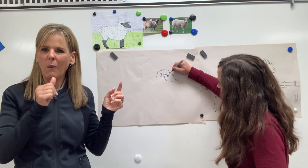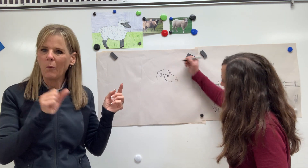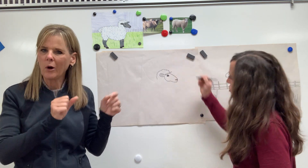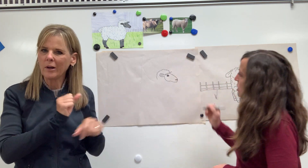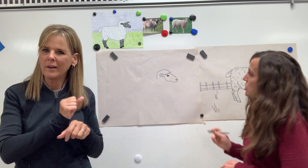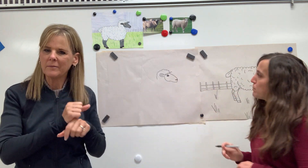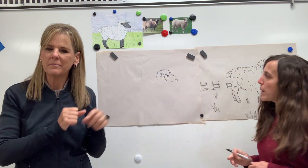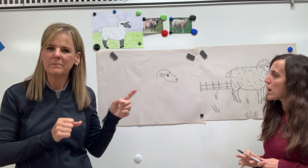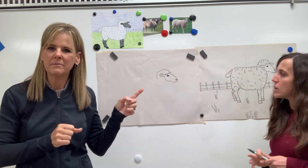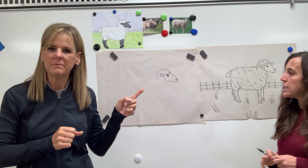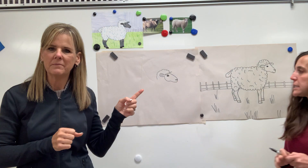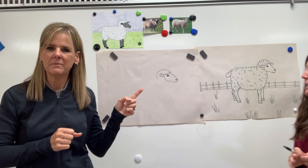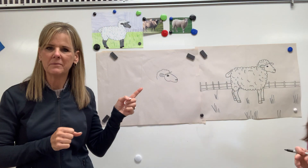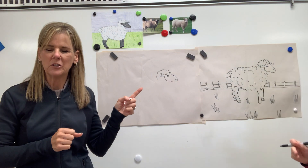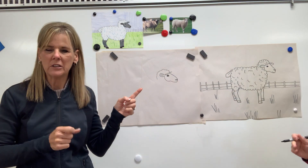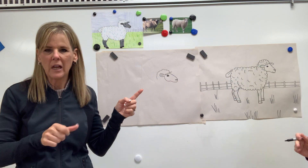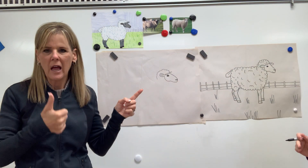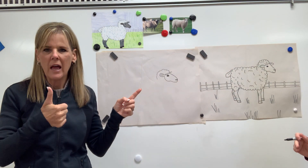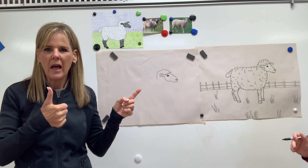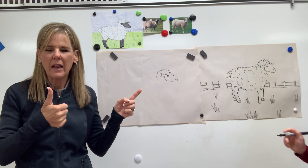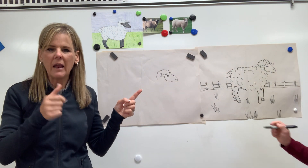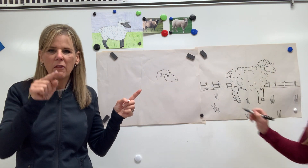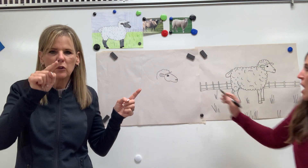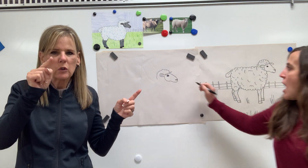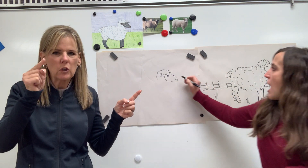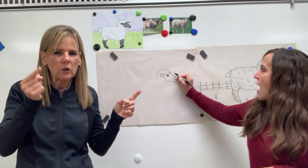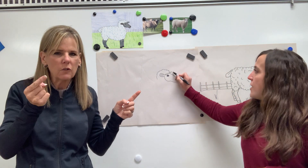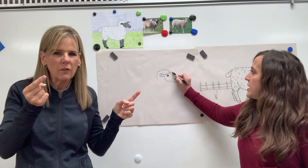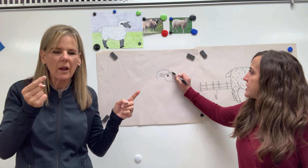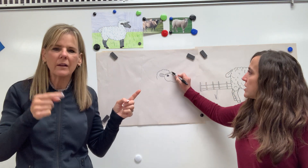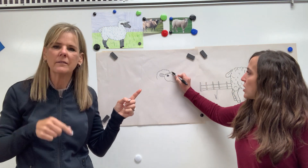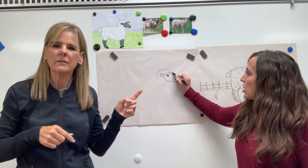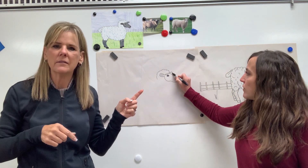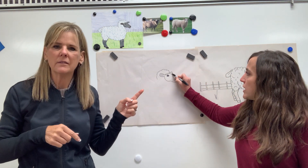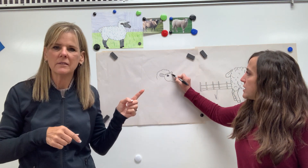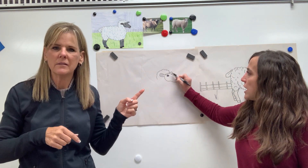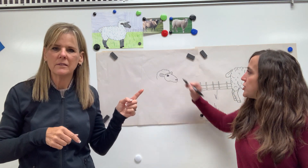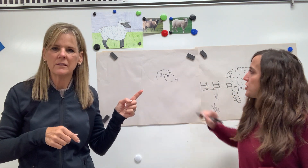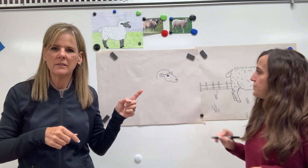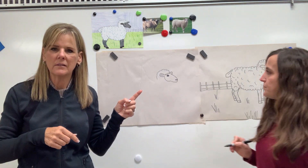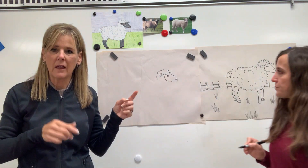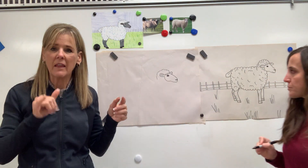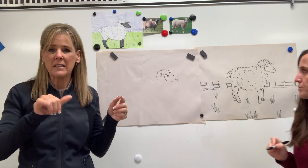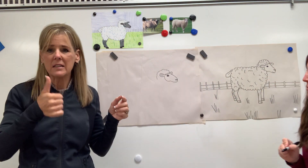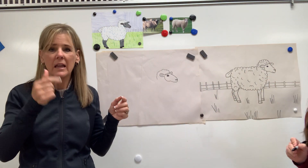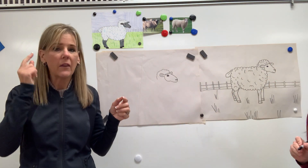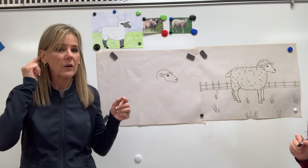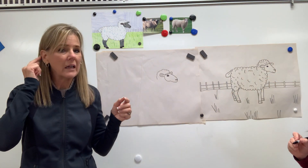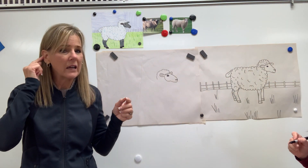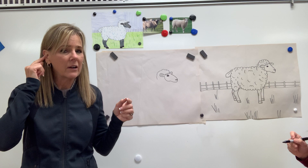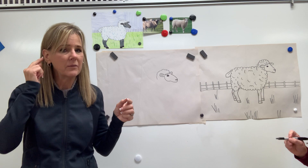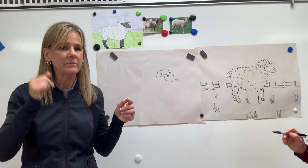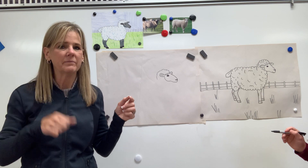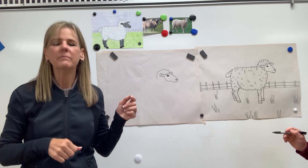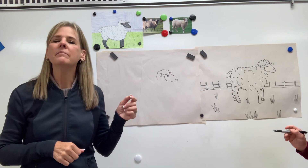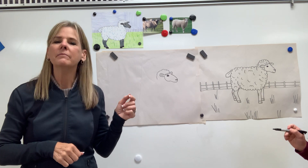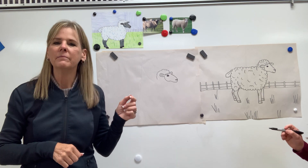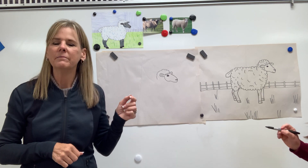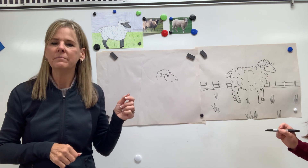that you can just barely see. And then it's gonna curve in and touch. That's the other ear.